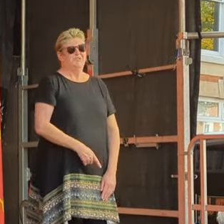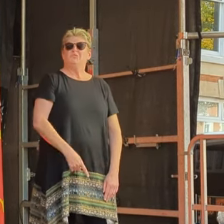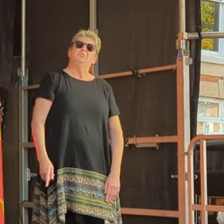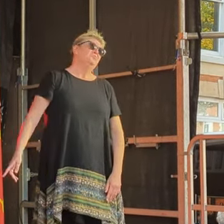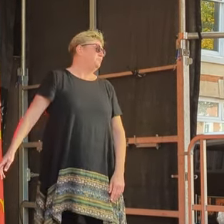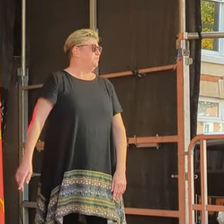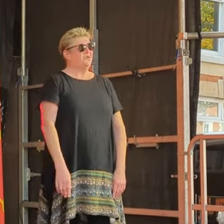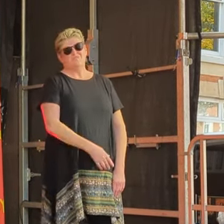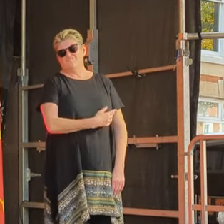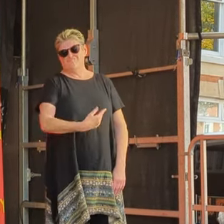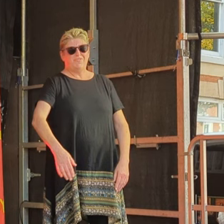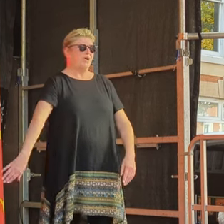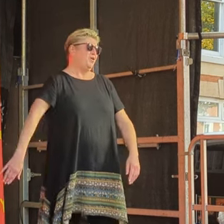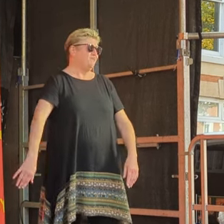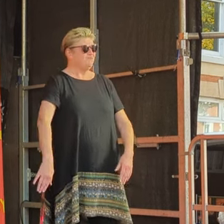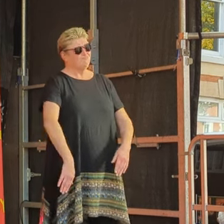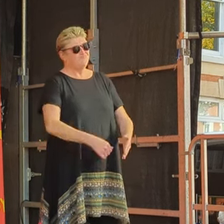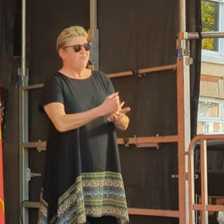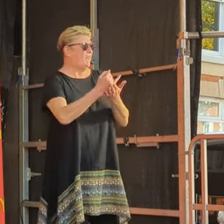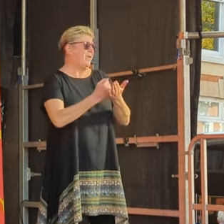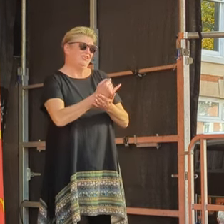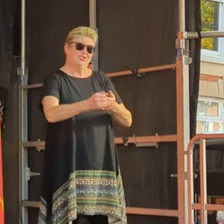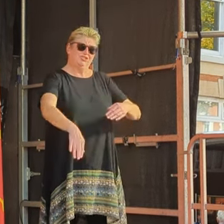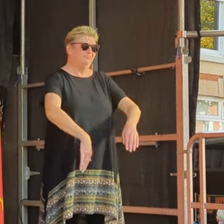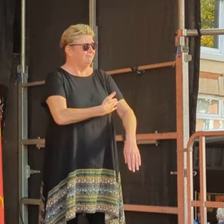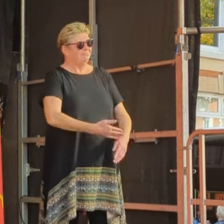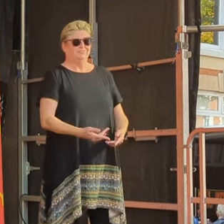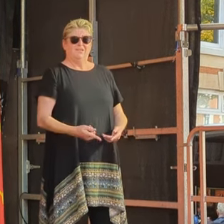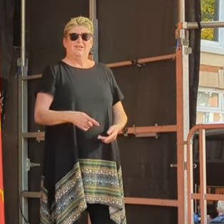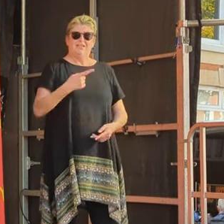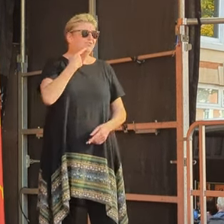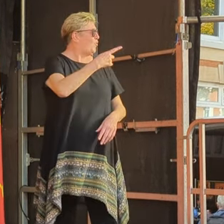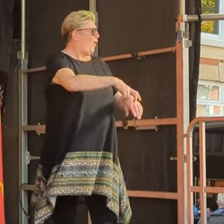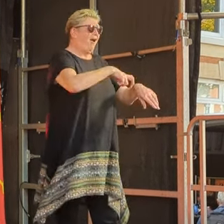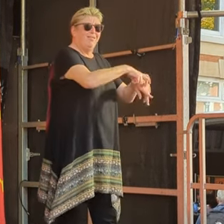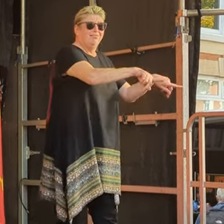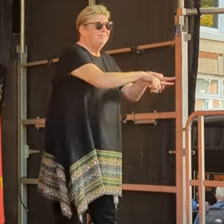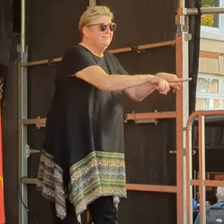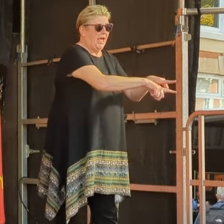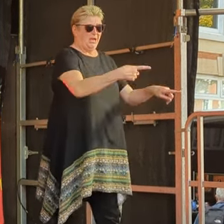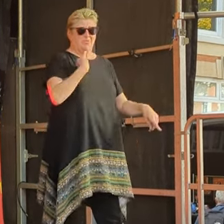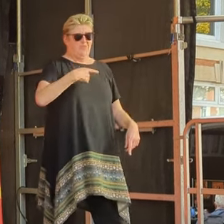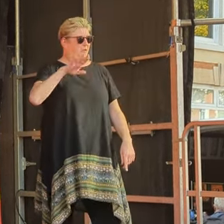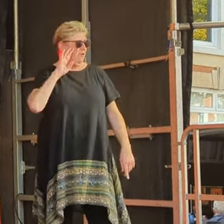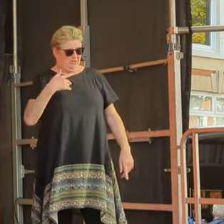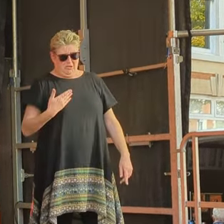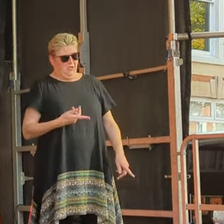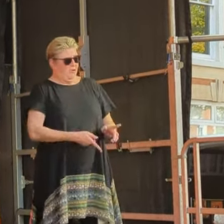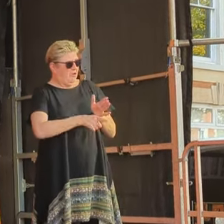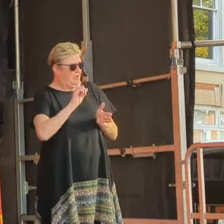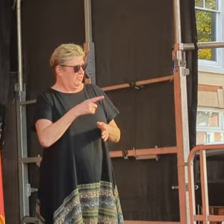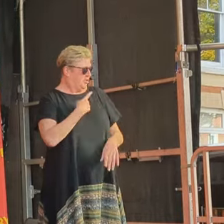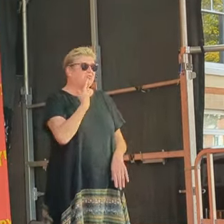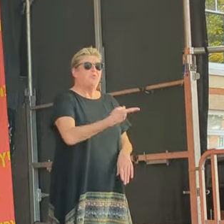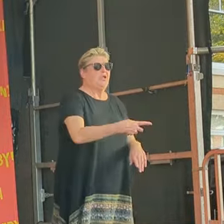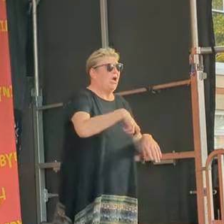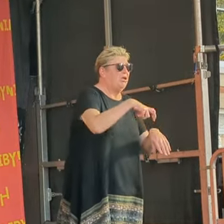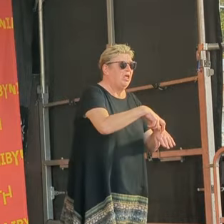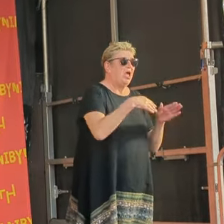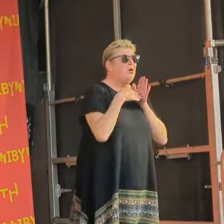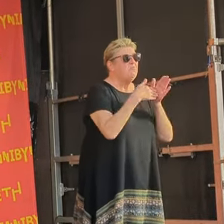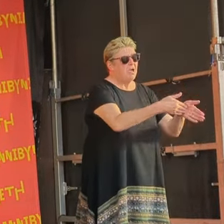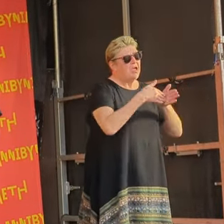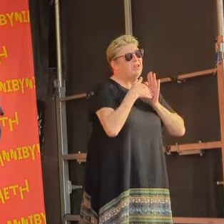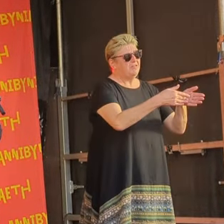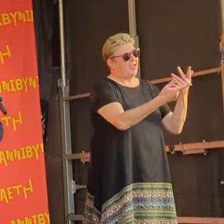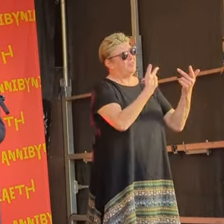absolute, unmitigated bunkum. That's what they told Ireland, as we heard earlier today. They told Ireland when a million of